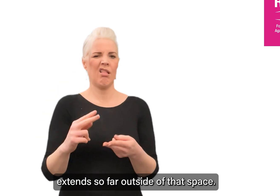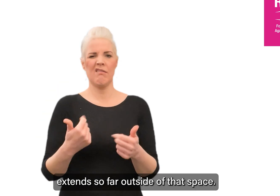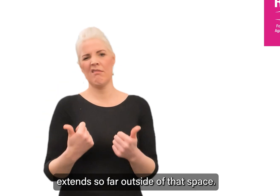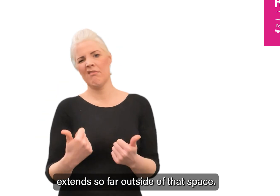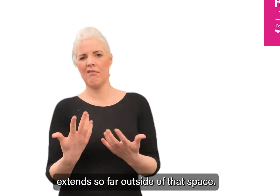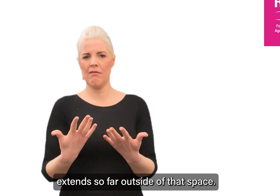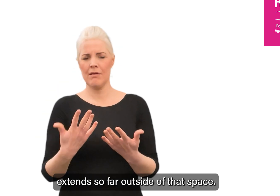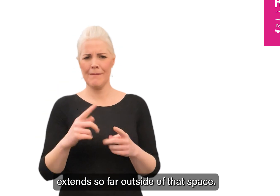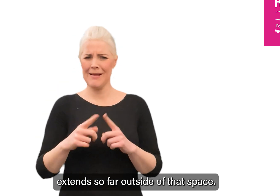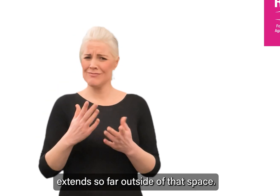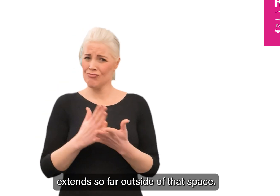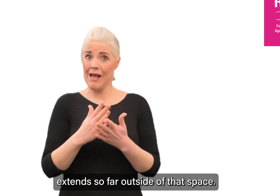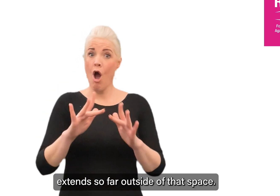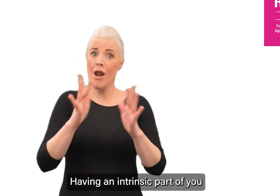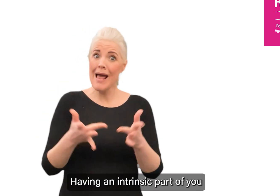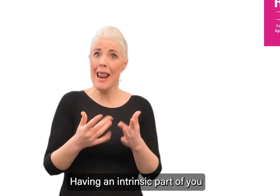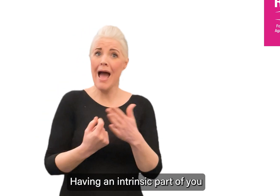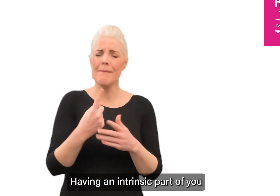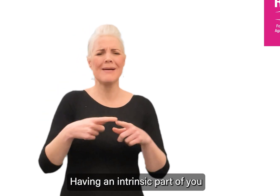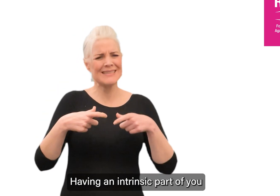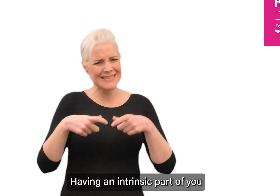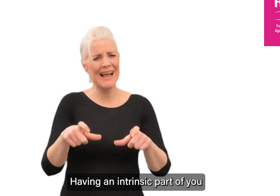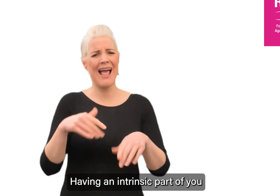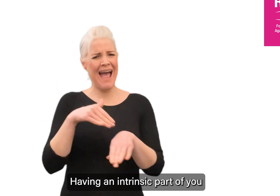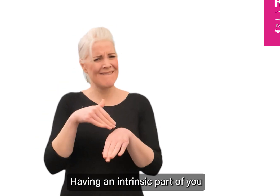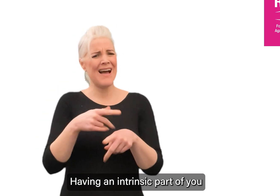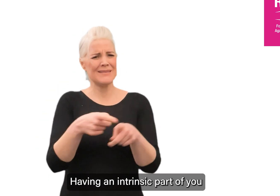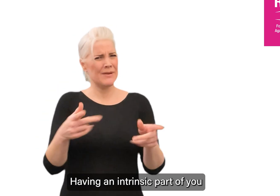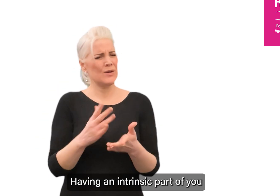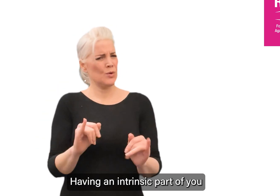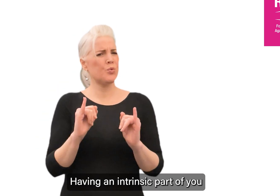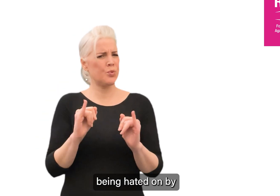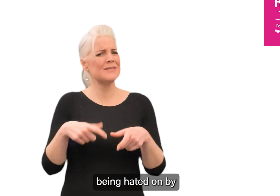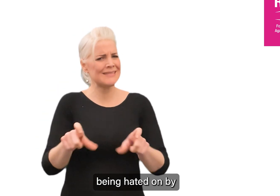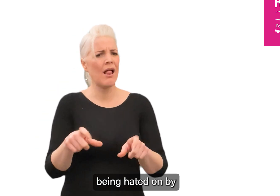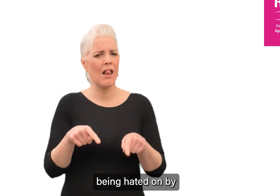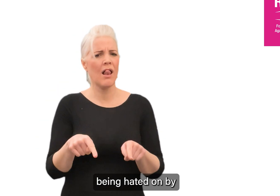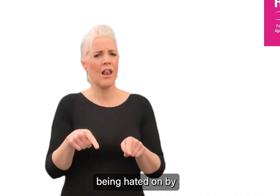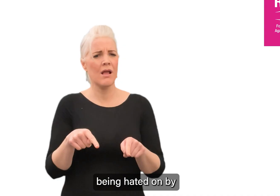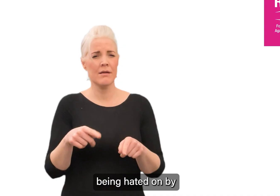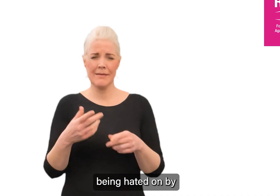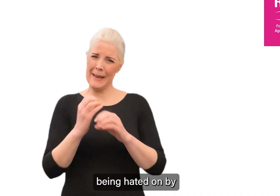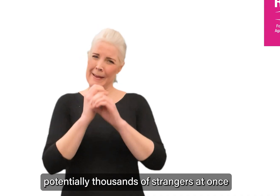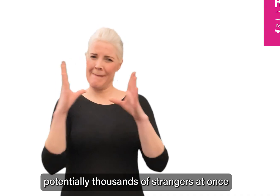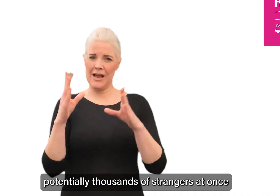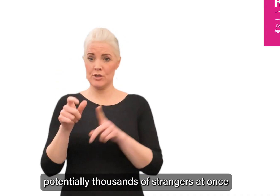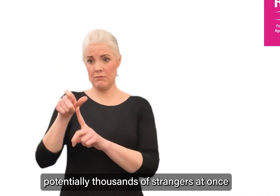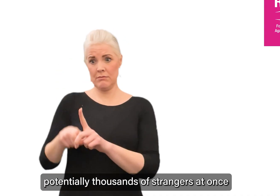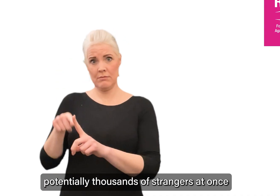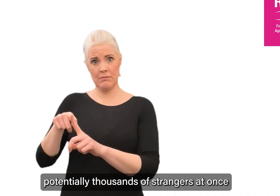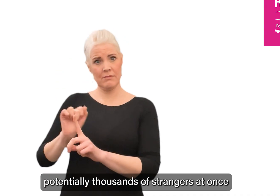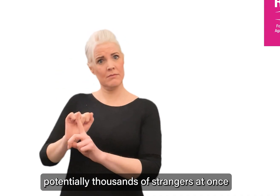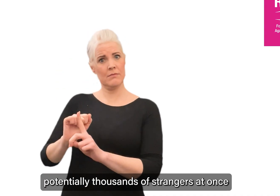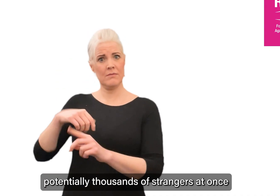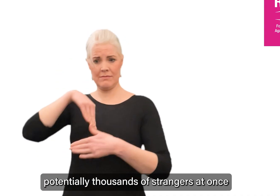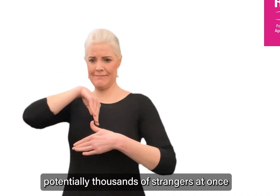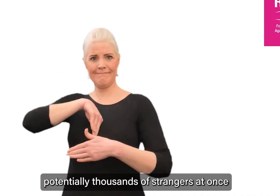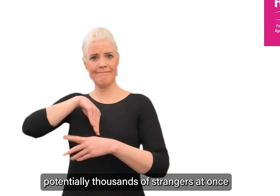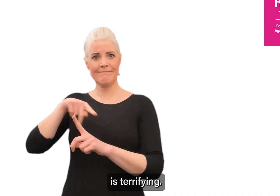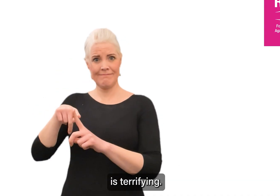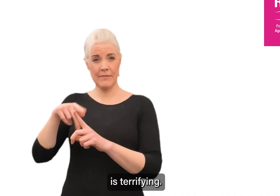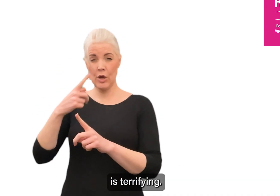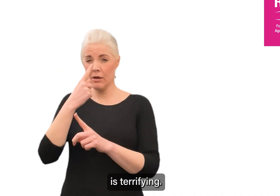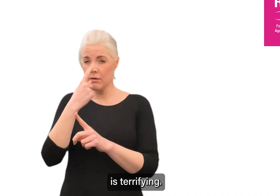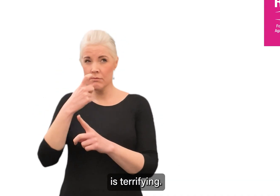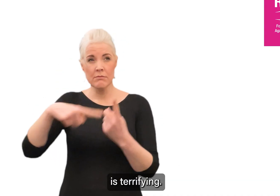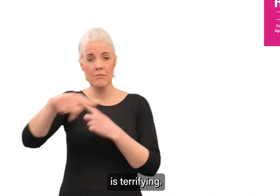outside of that space. Having an intrinsic part of you being hated on by potentially thousands of strangers at